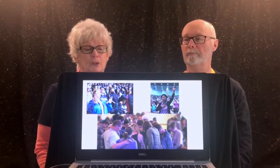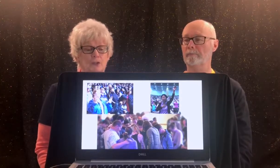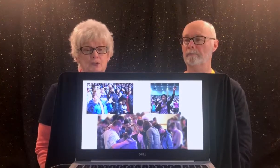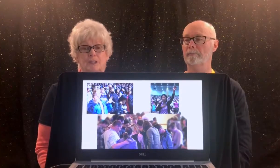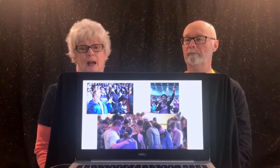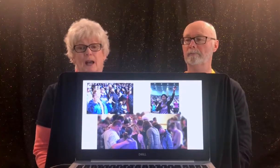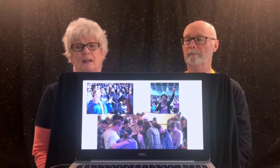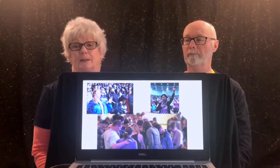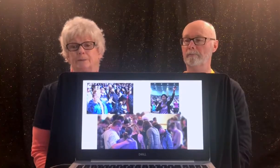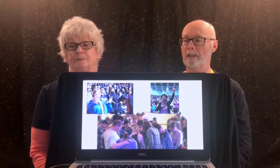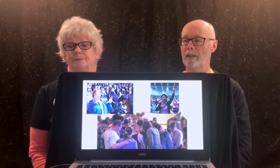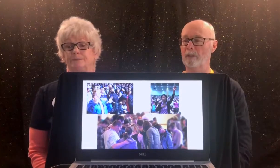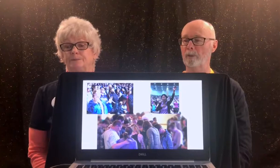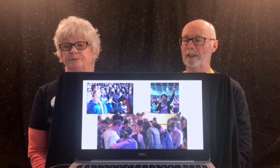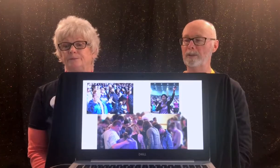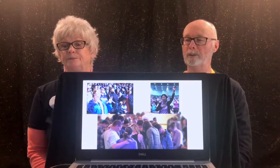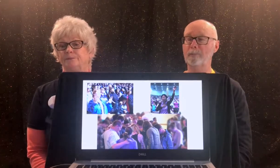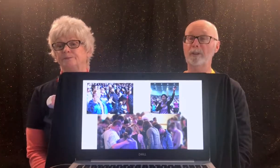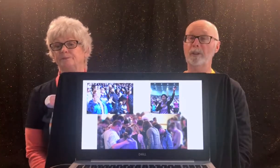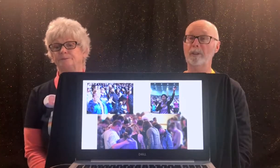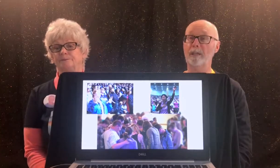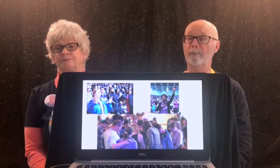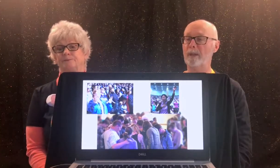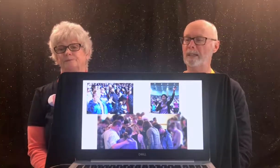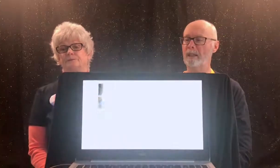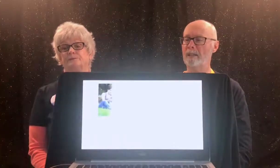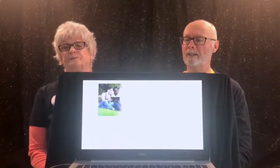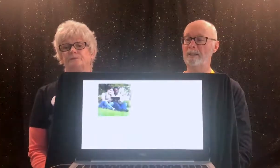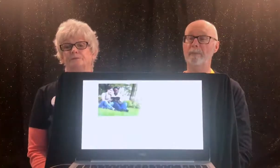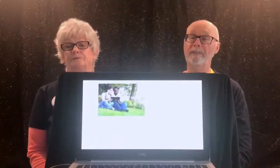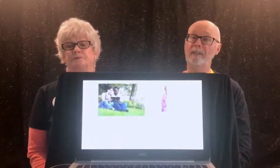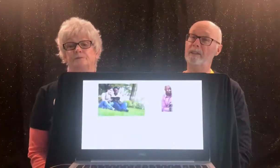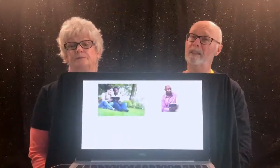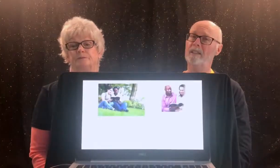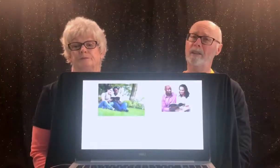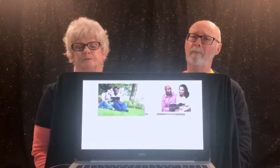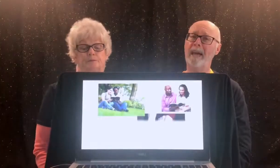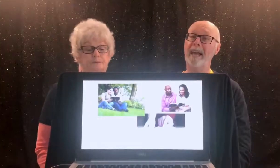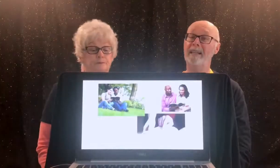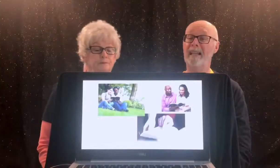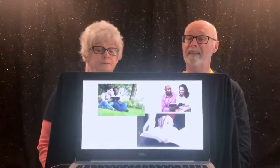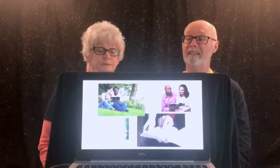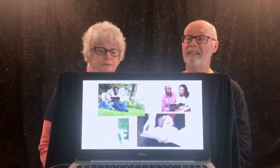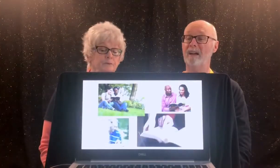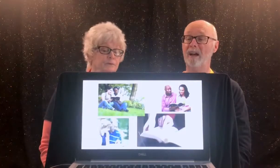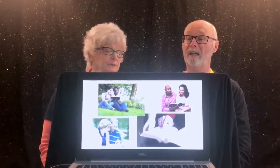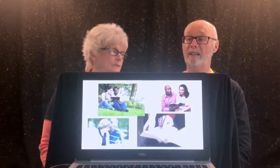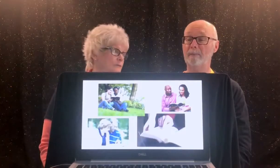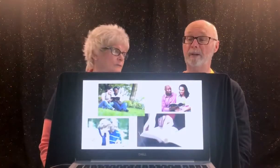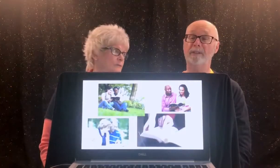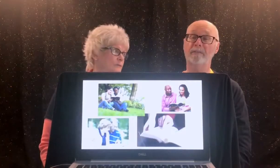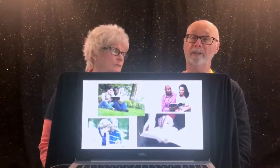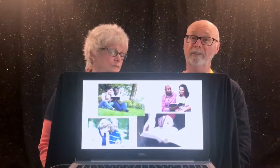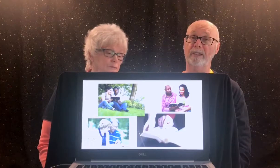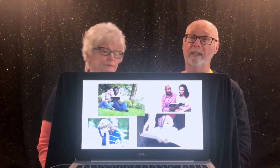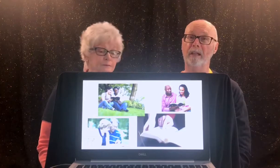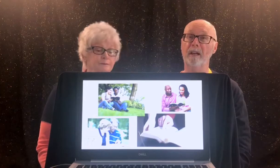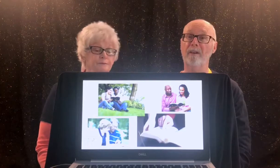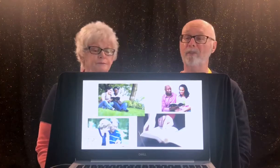spiritual side. Reading scripture and praying honestly about the good, the bad, and the ugly parts of grieving